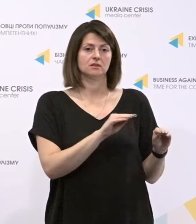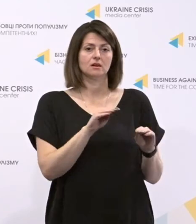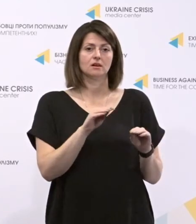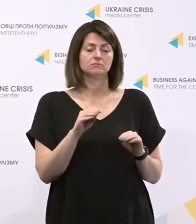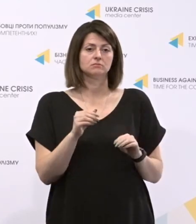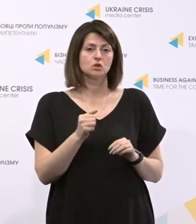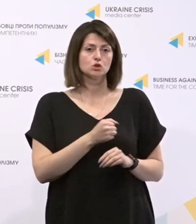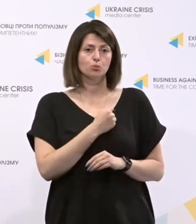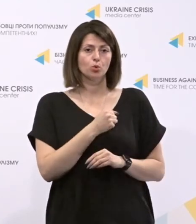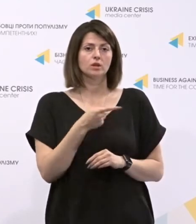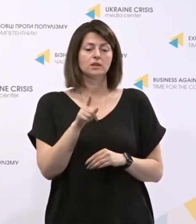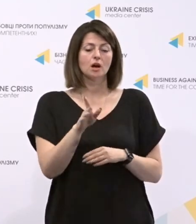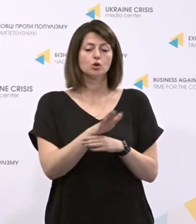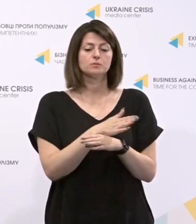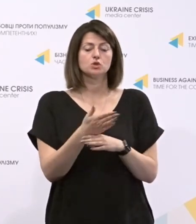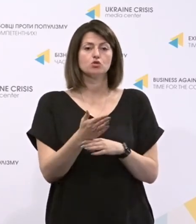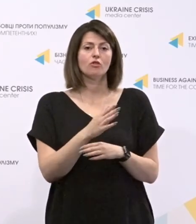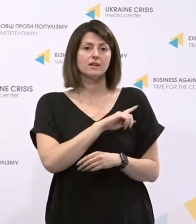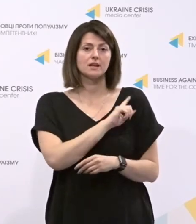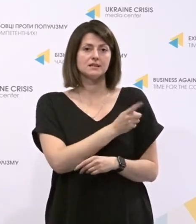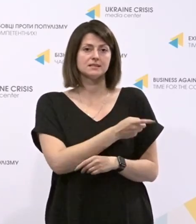and hardware.